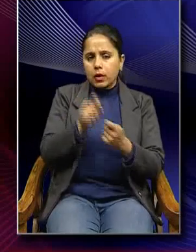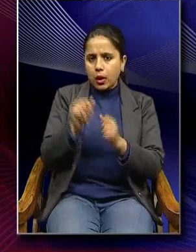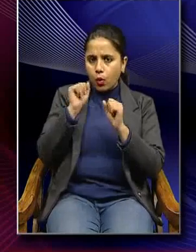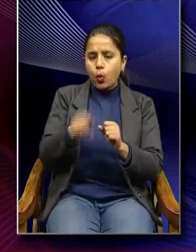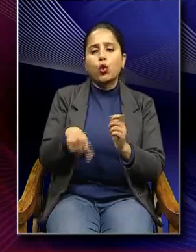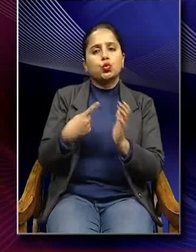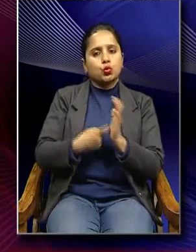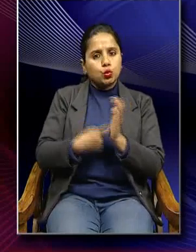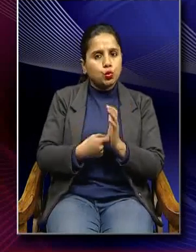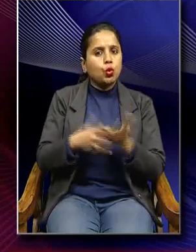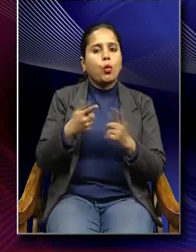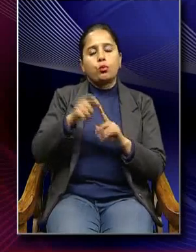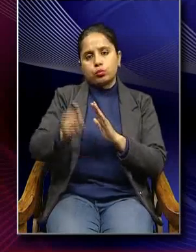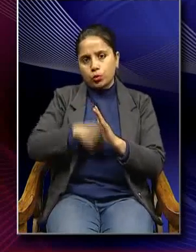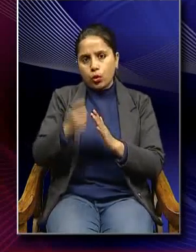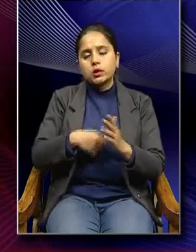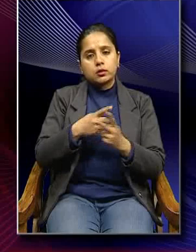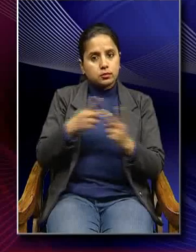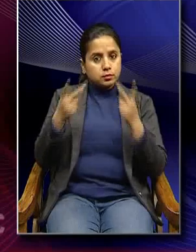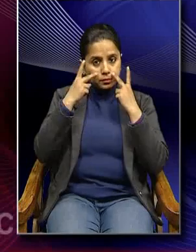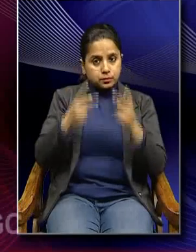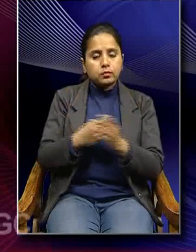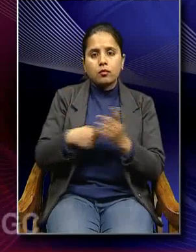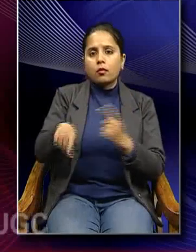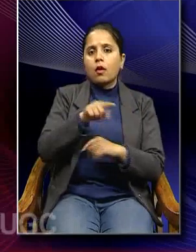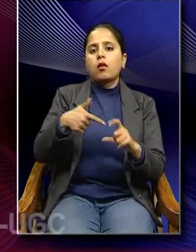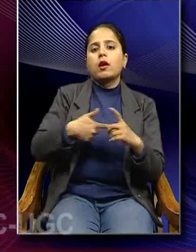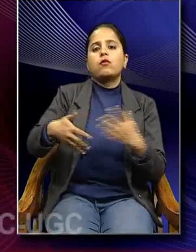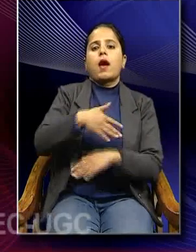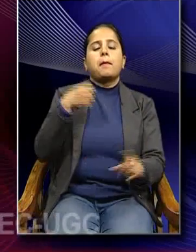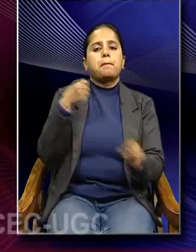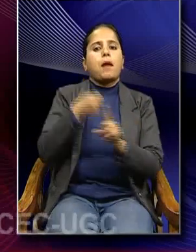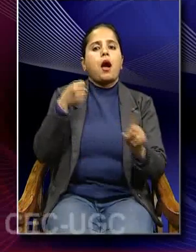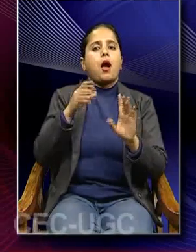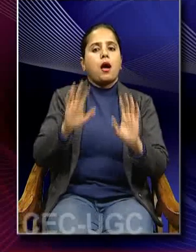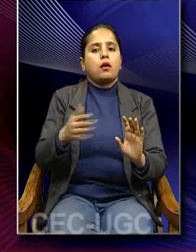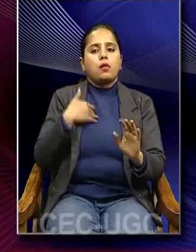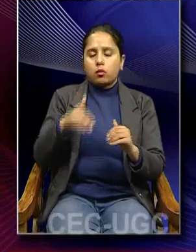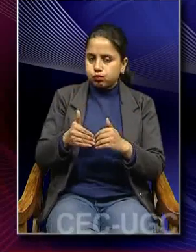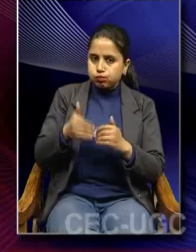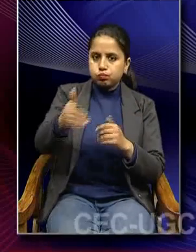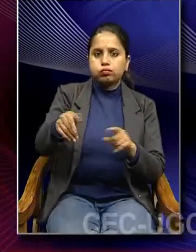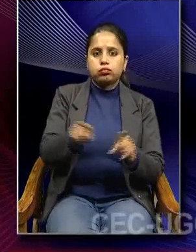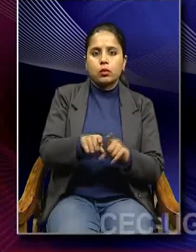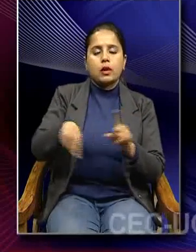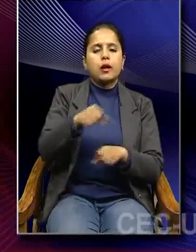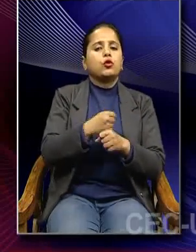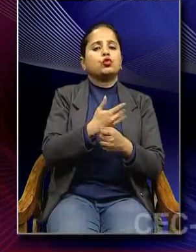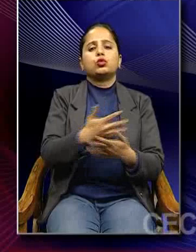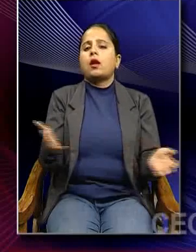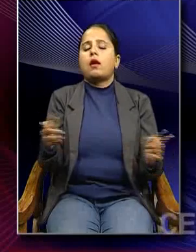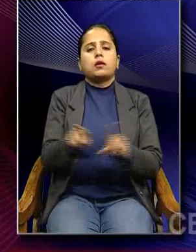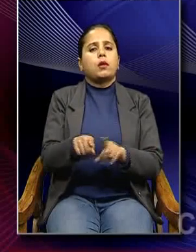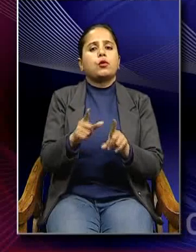regulation or project that have the environmental impact, we move away from the generalized way